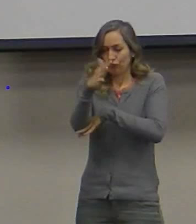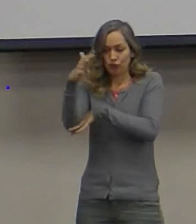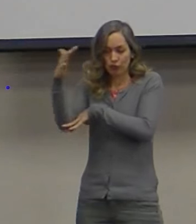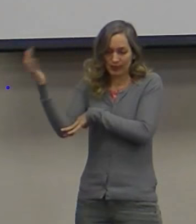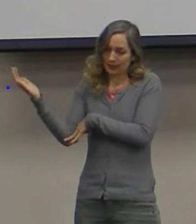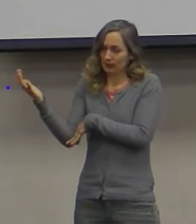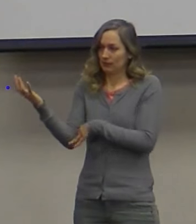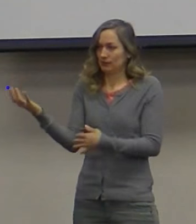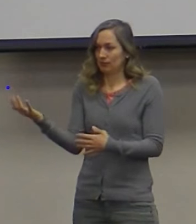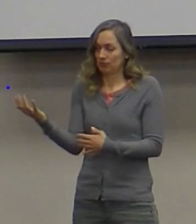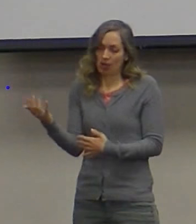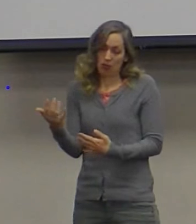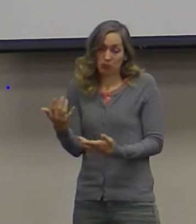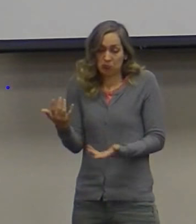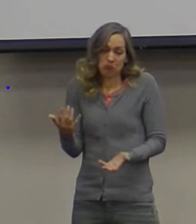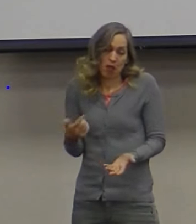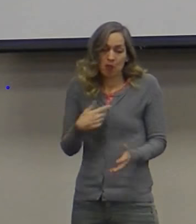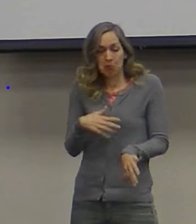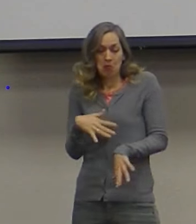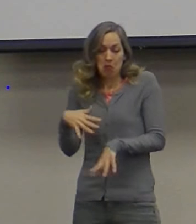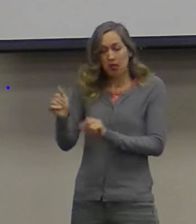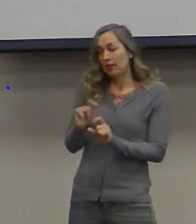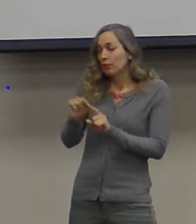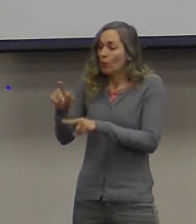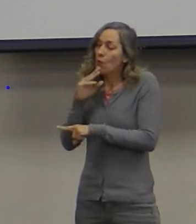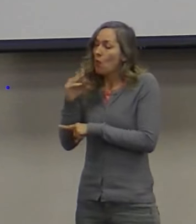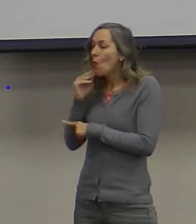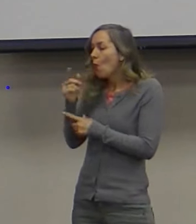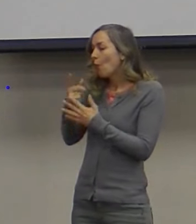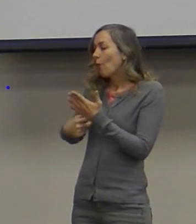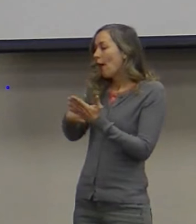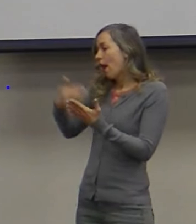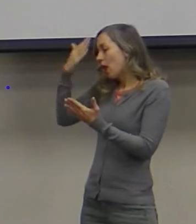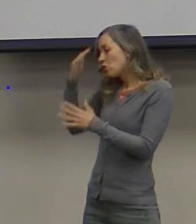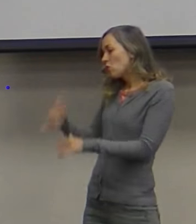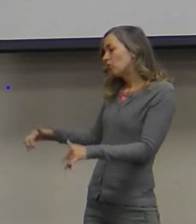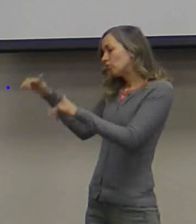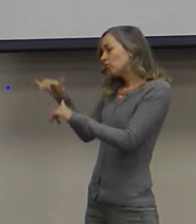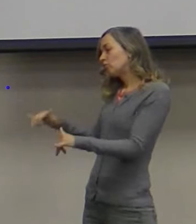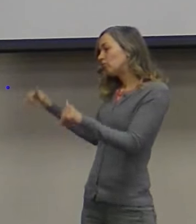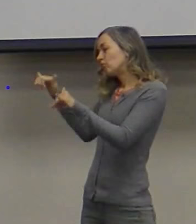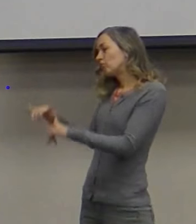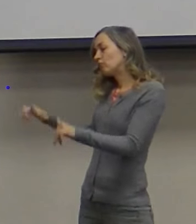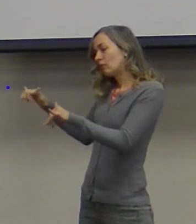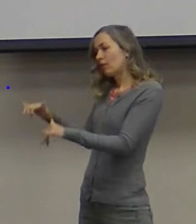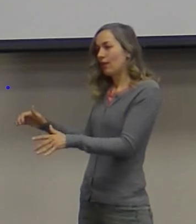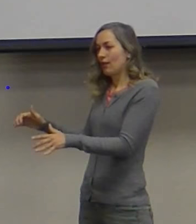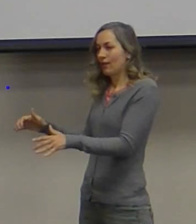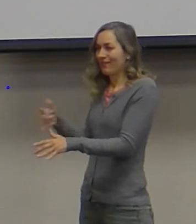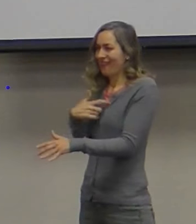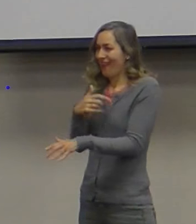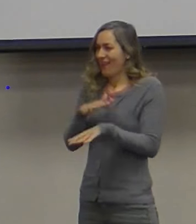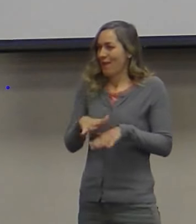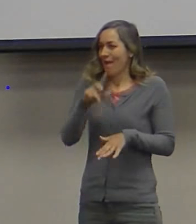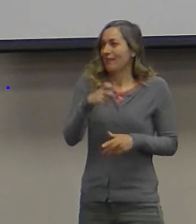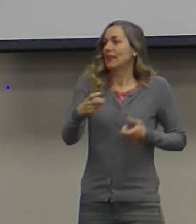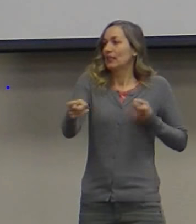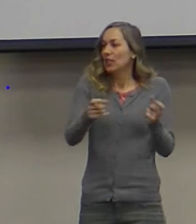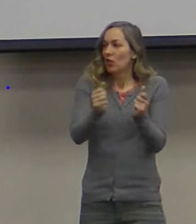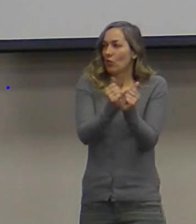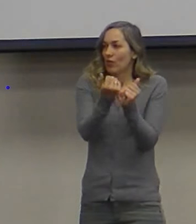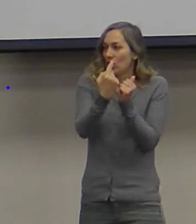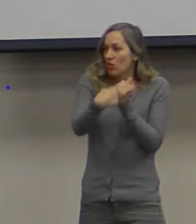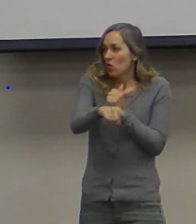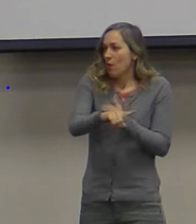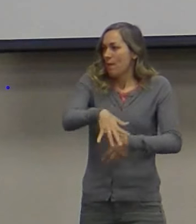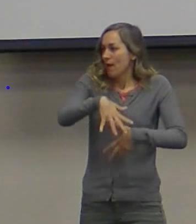"I'm going to go back to what I know. I'm going to go back to what I've done all my life. That way I don't have to deal with y'all being angry